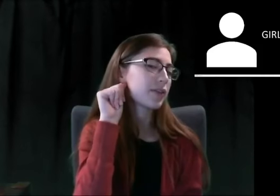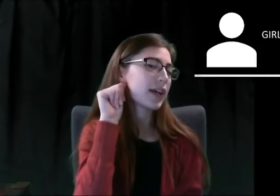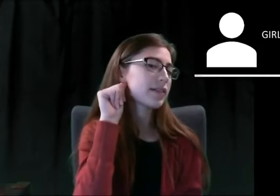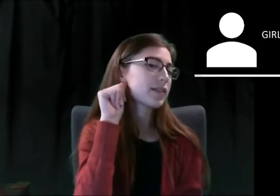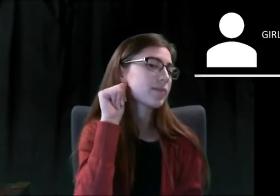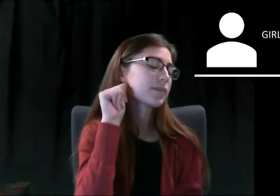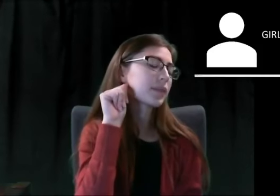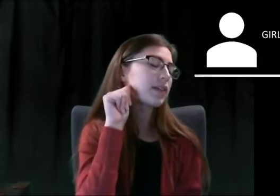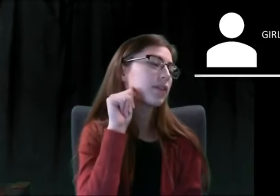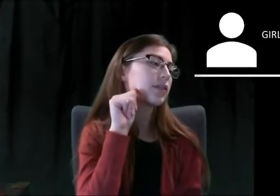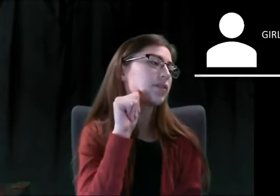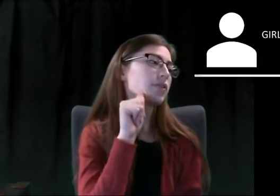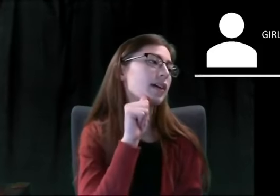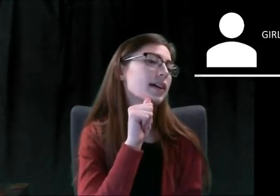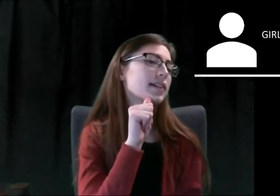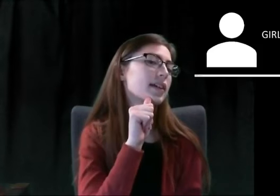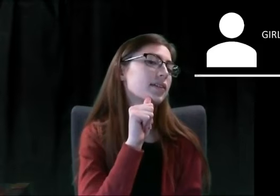face, and you're going to drag it down